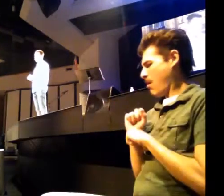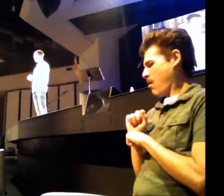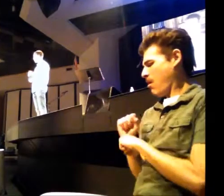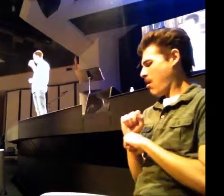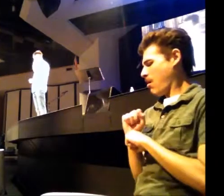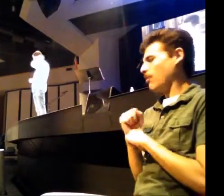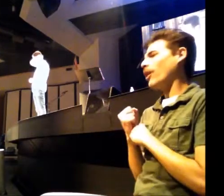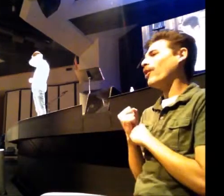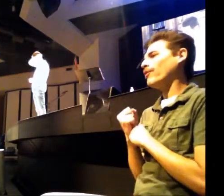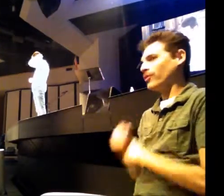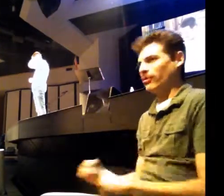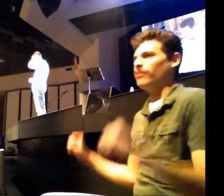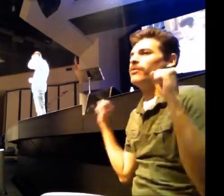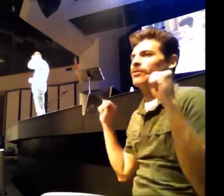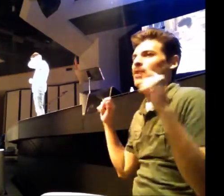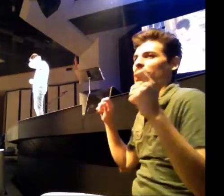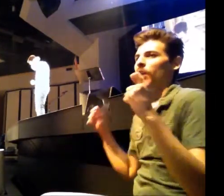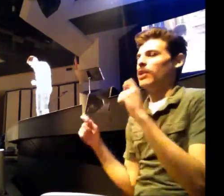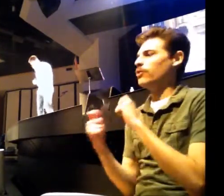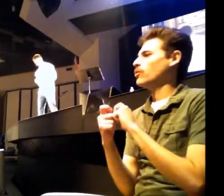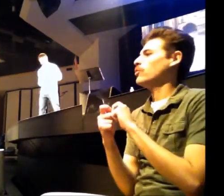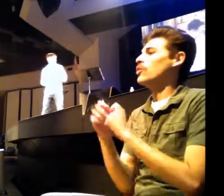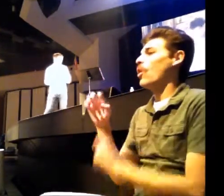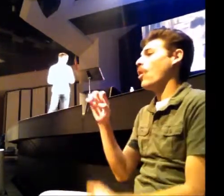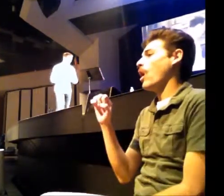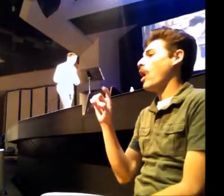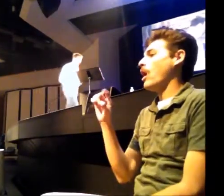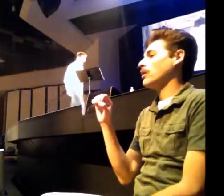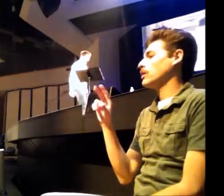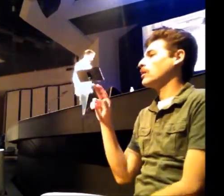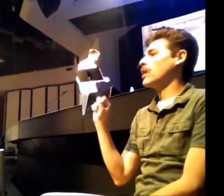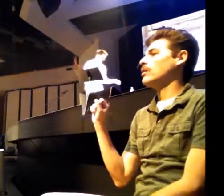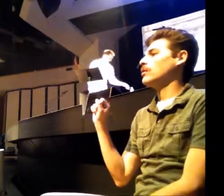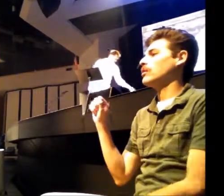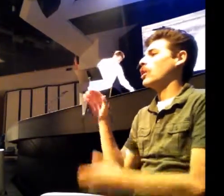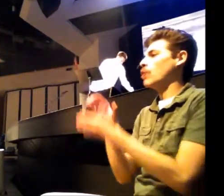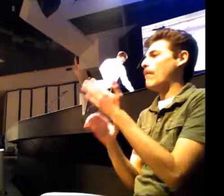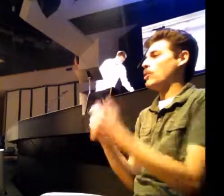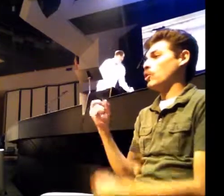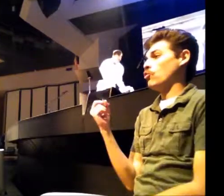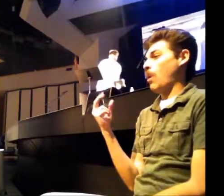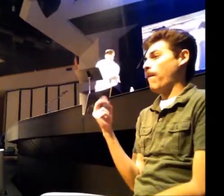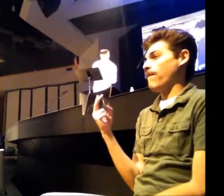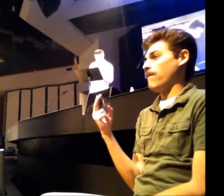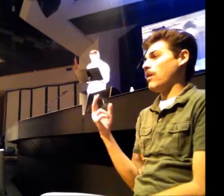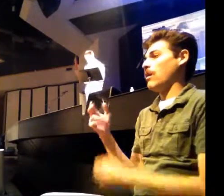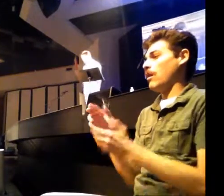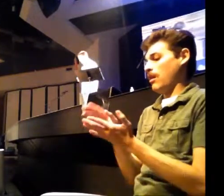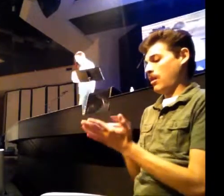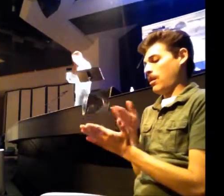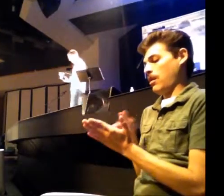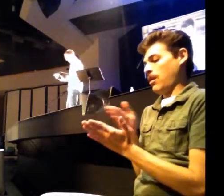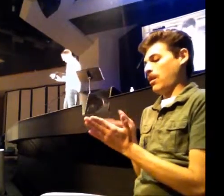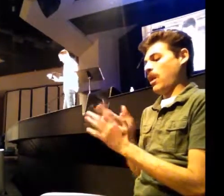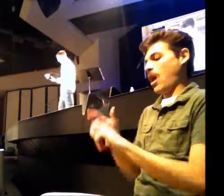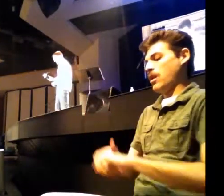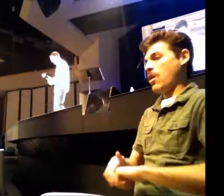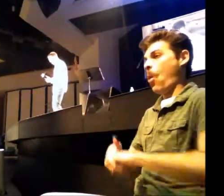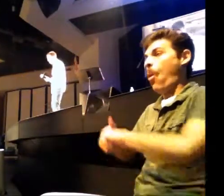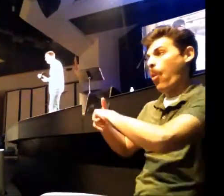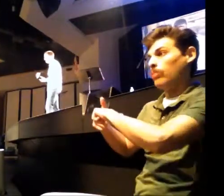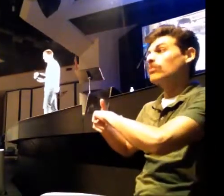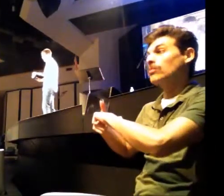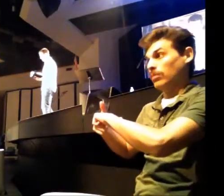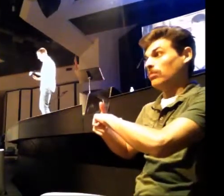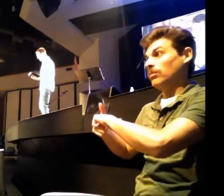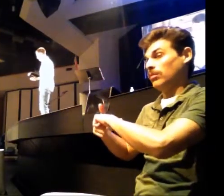So if you have your Bibles, you can turn to Exodus chapter 12 and hang out there for just a moment because I want to make sure we're all on the same